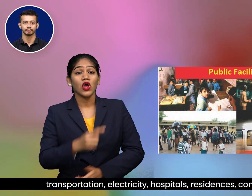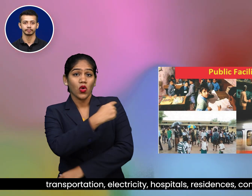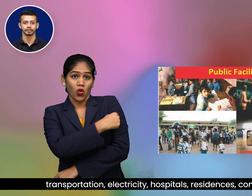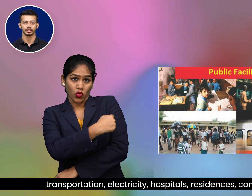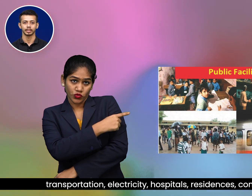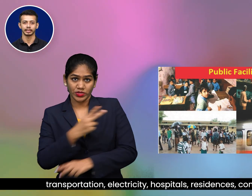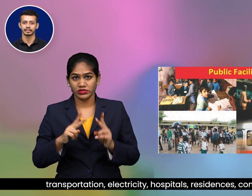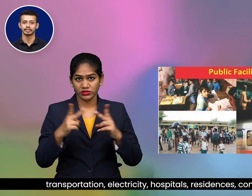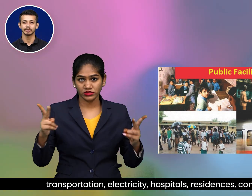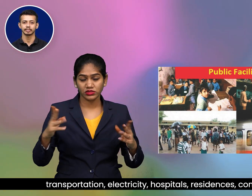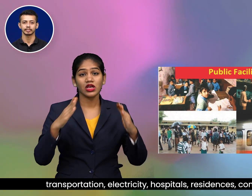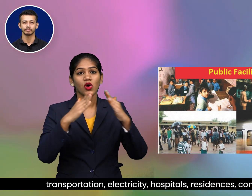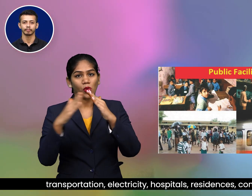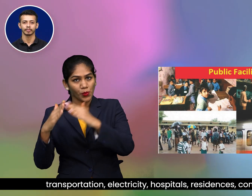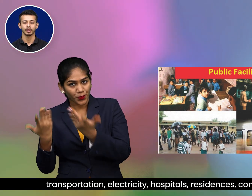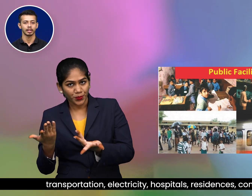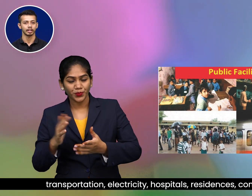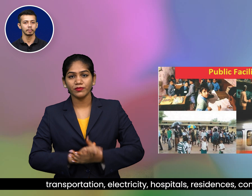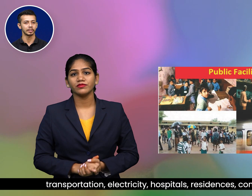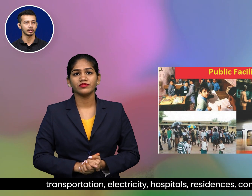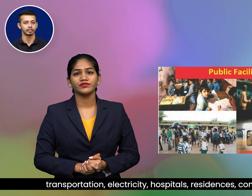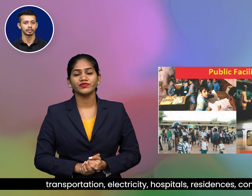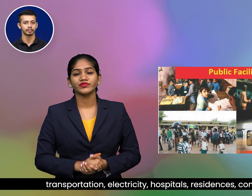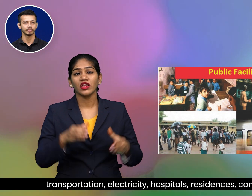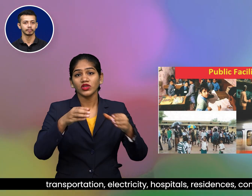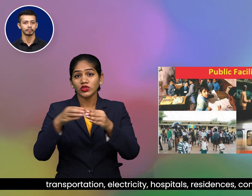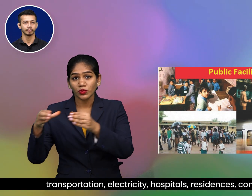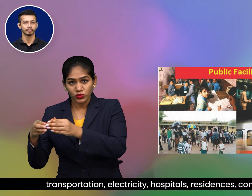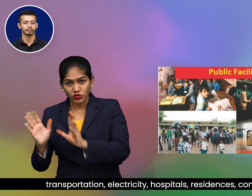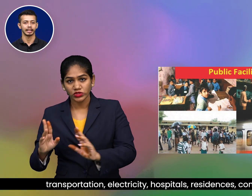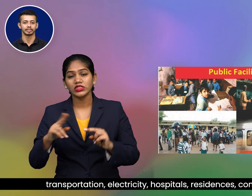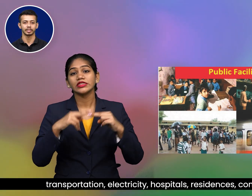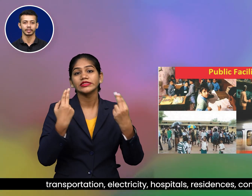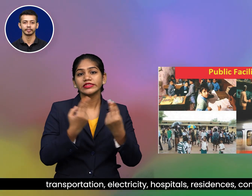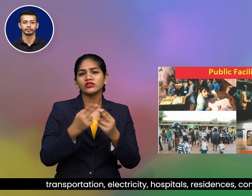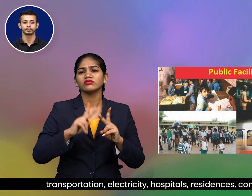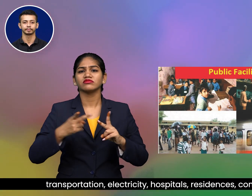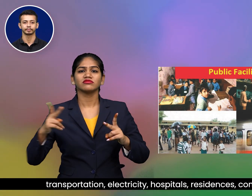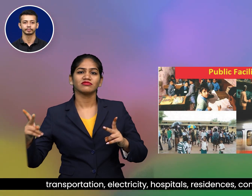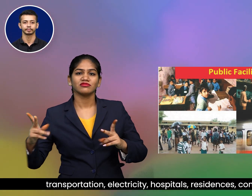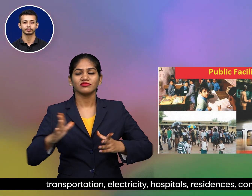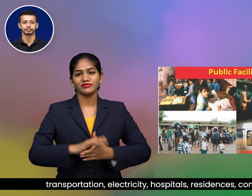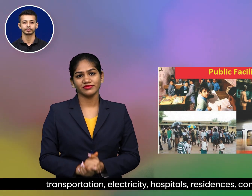hospitals, residences, community halls, etc.